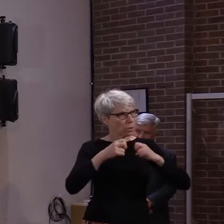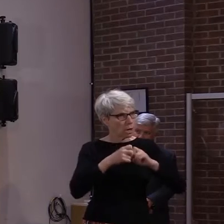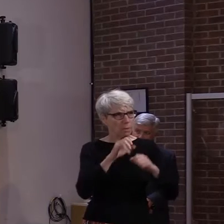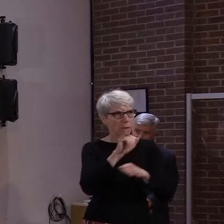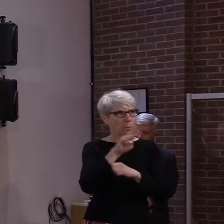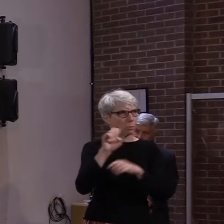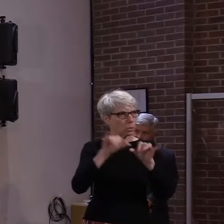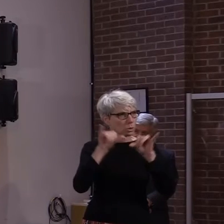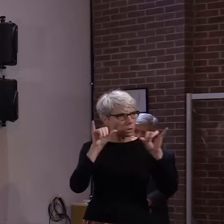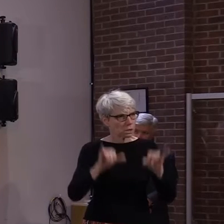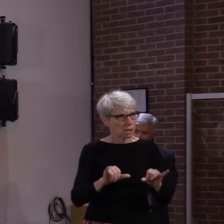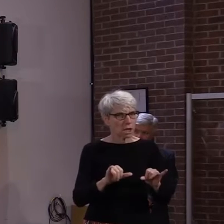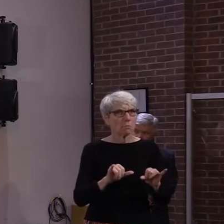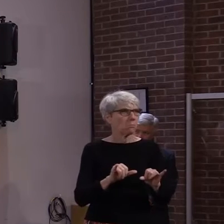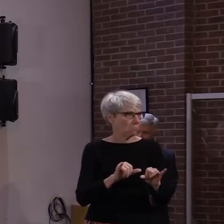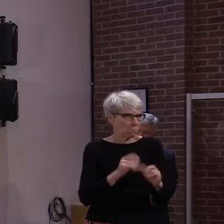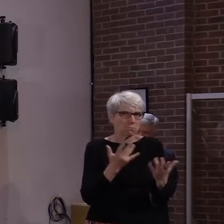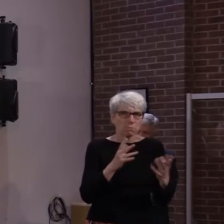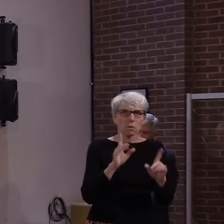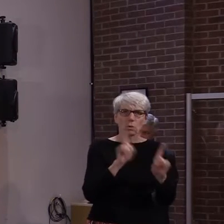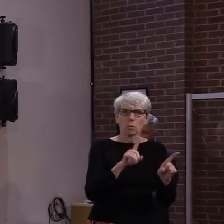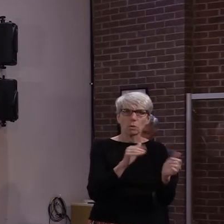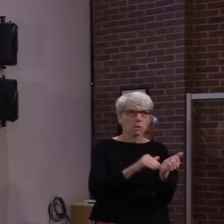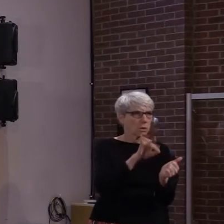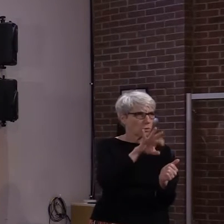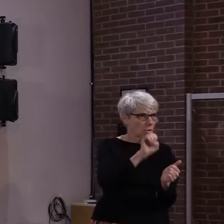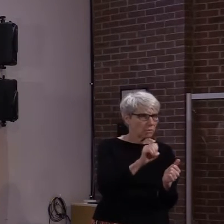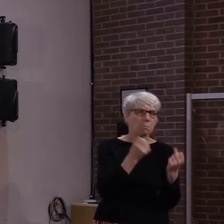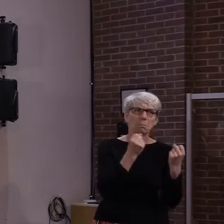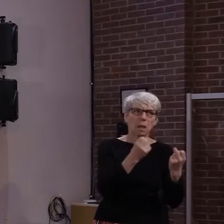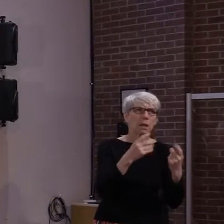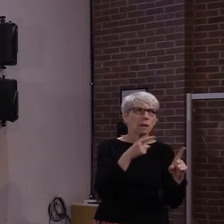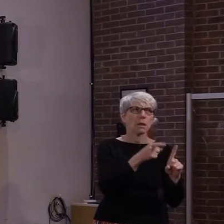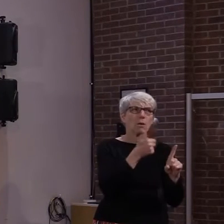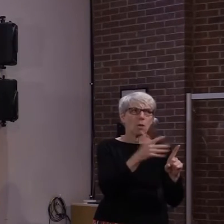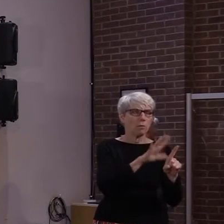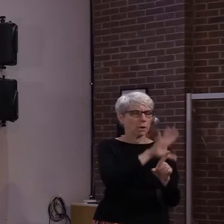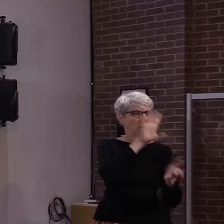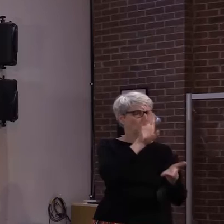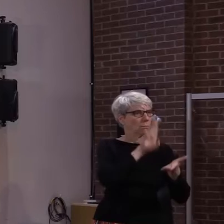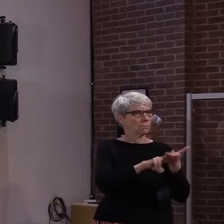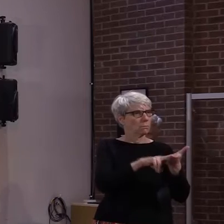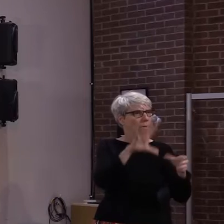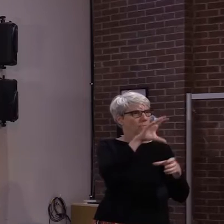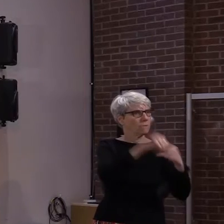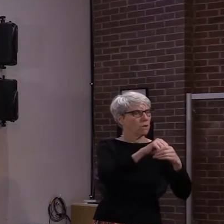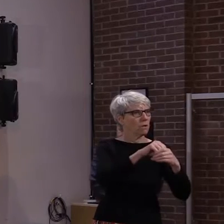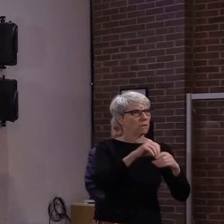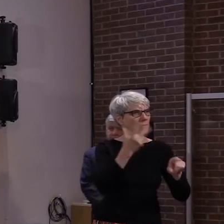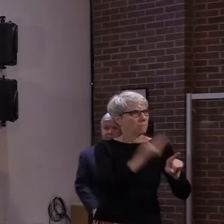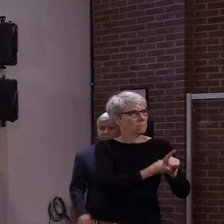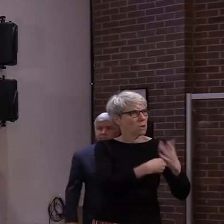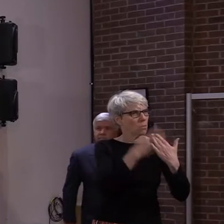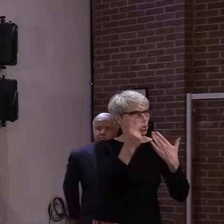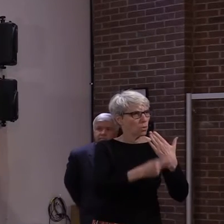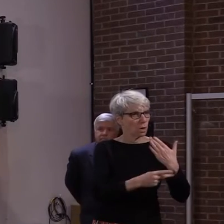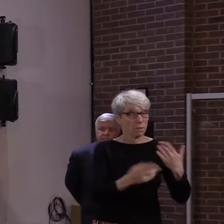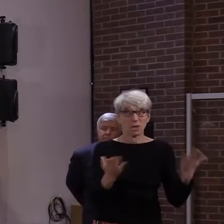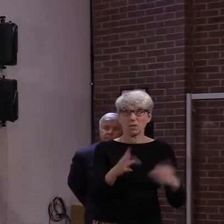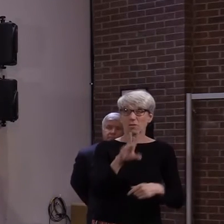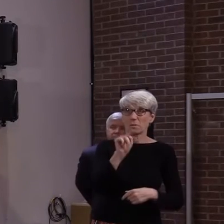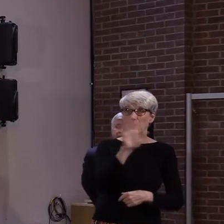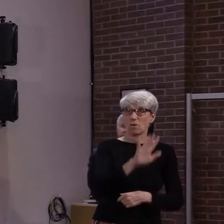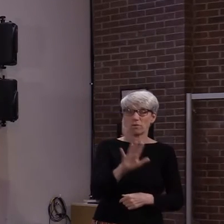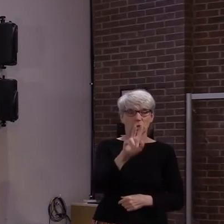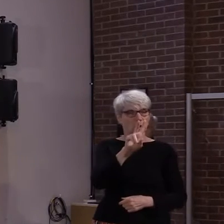clinician if they're employed in the vaccine program. And indeed, over 260 practices across